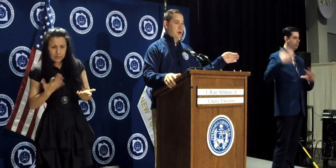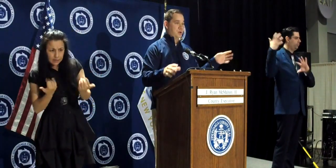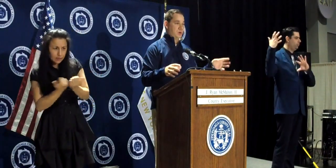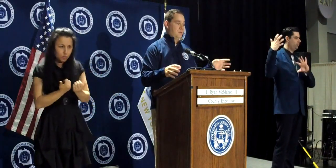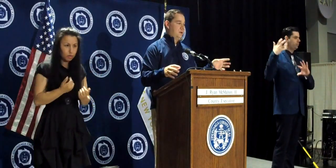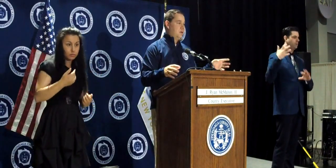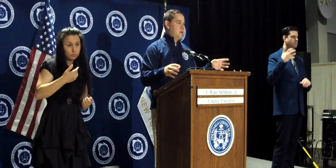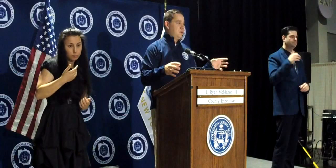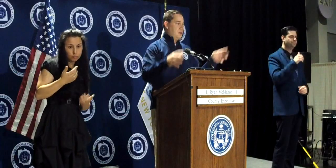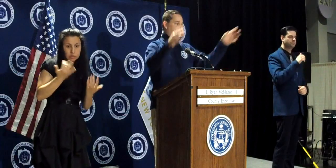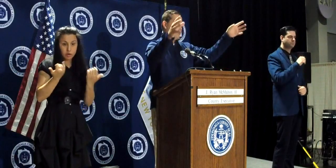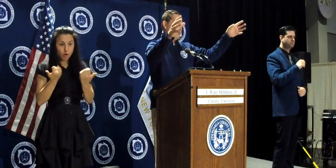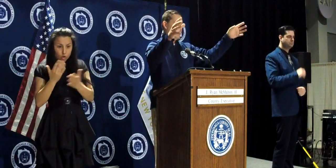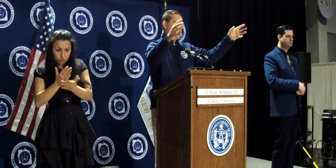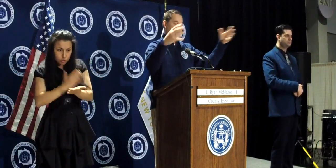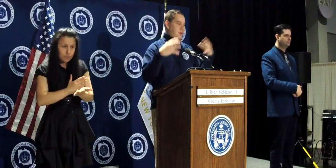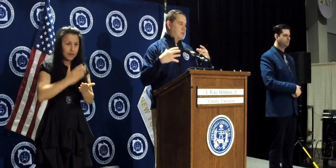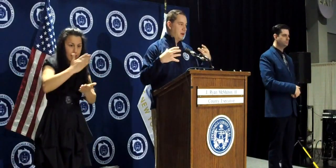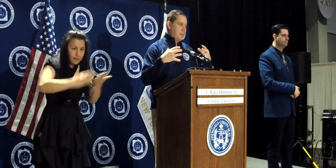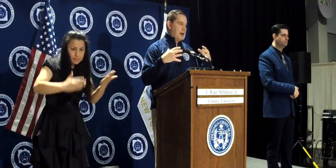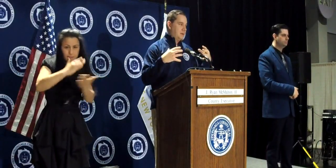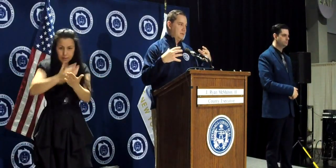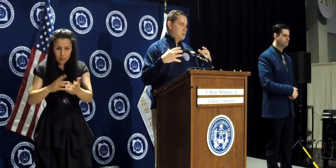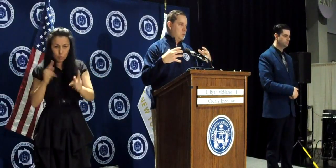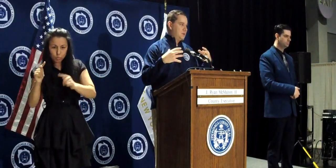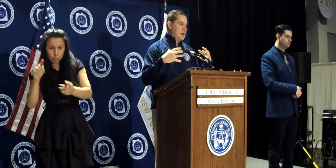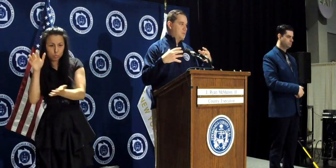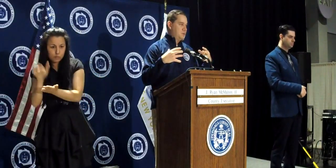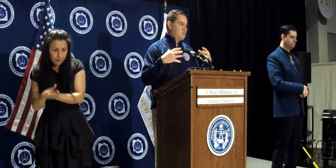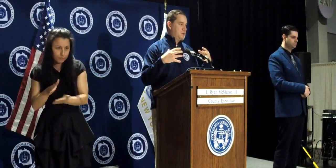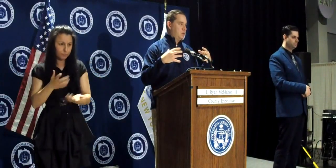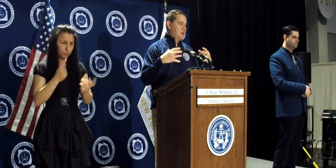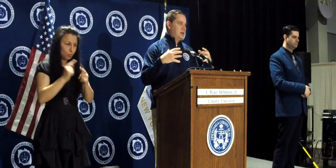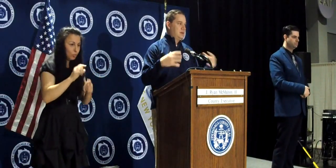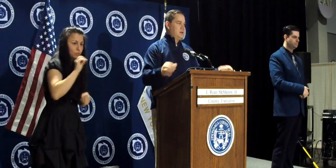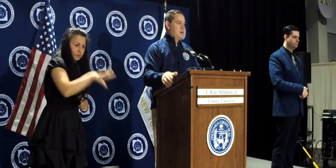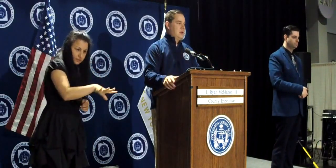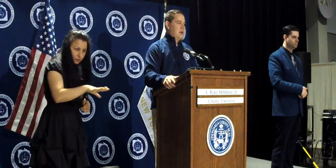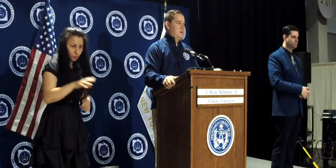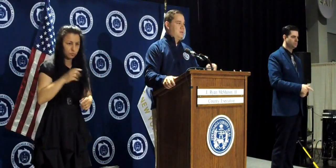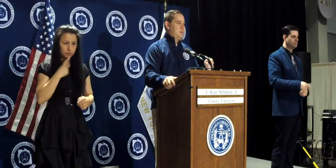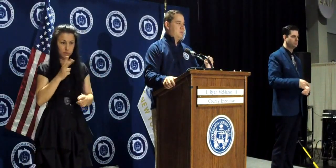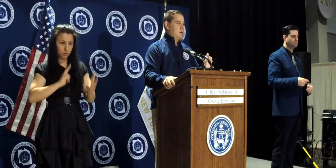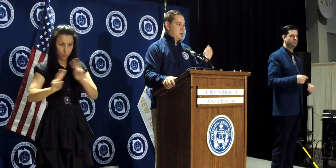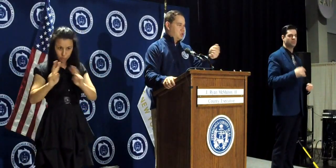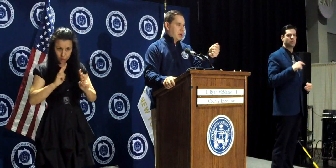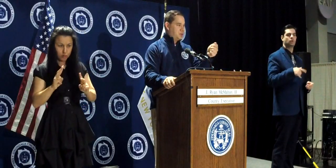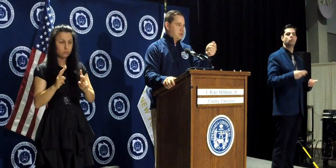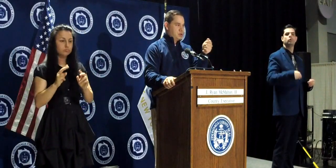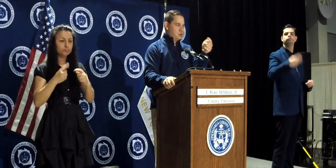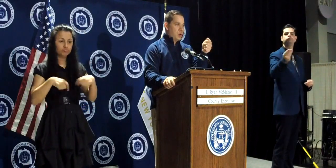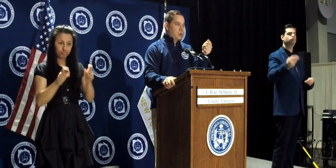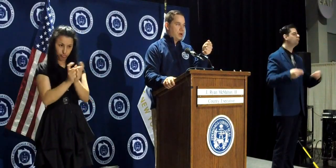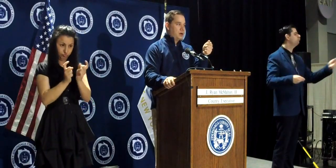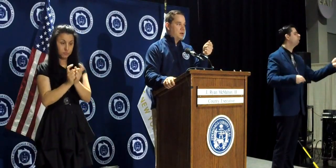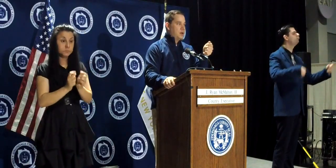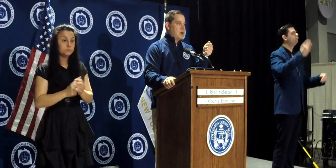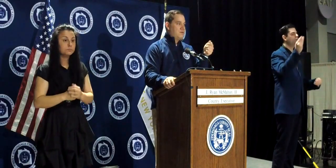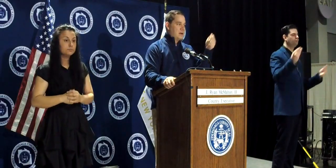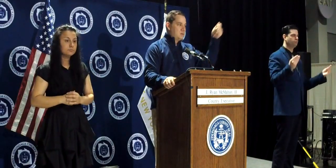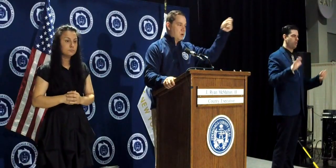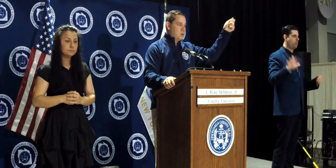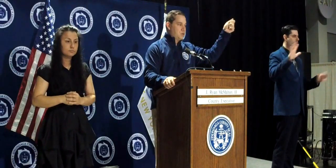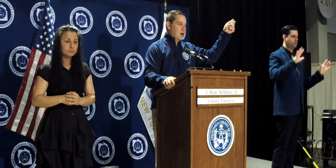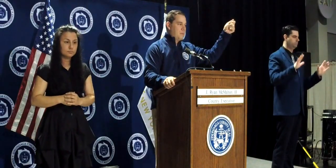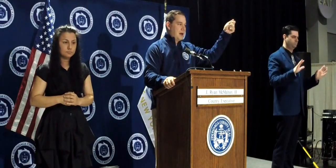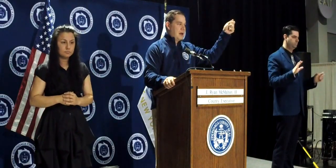infrastructure, our equipment, all over the place, because we'll never get it back in time that we need it. And a check does us no good if